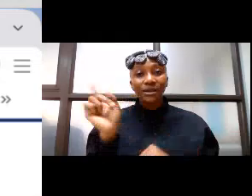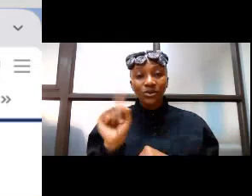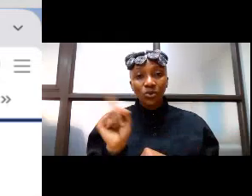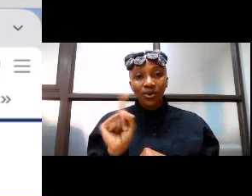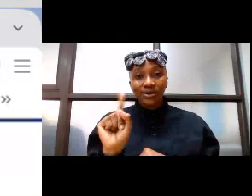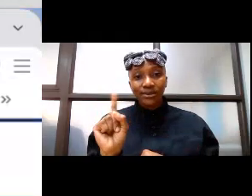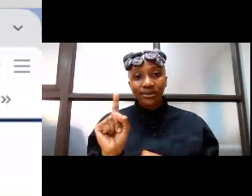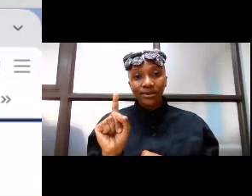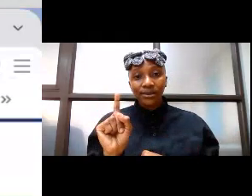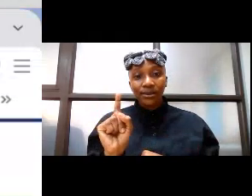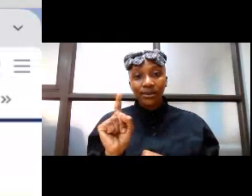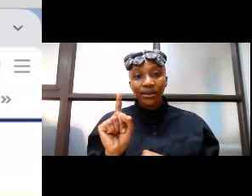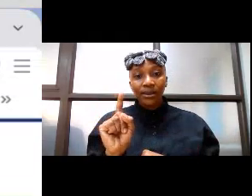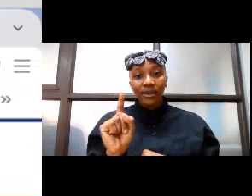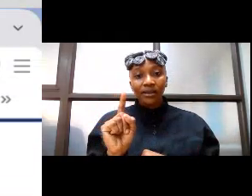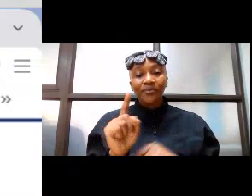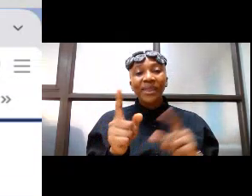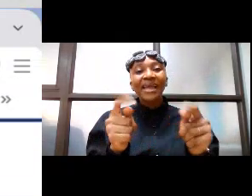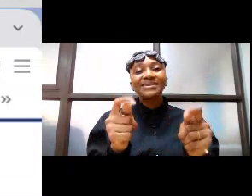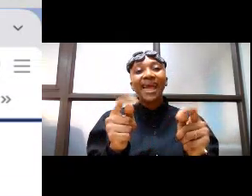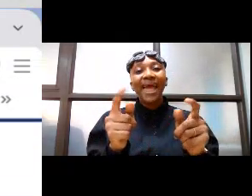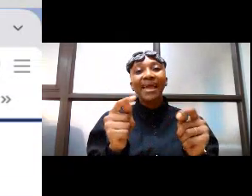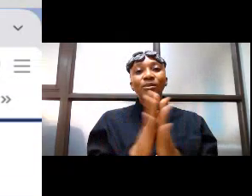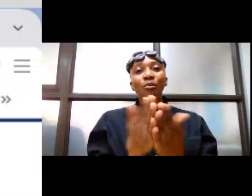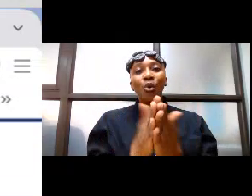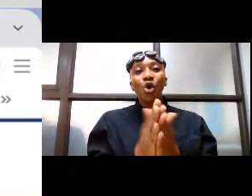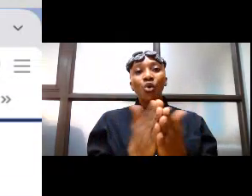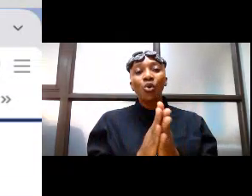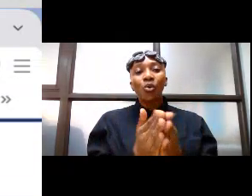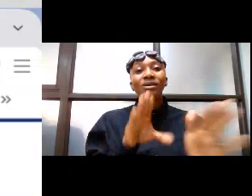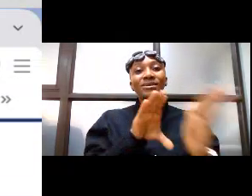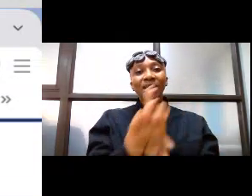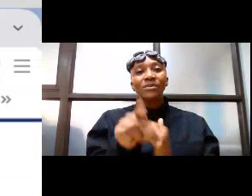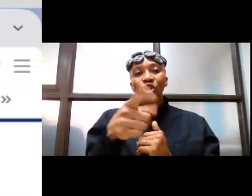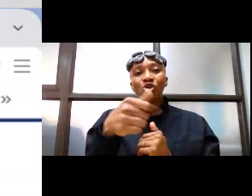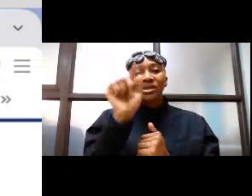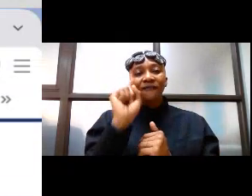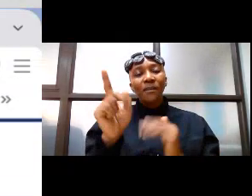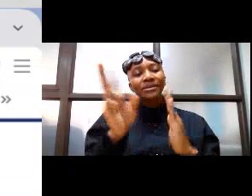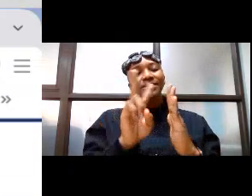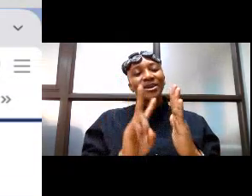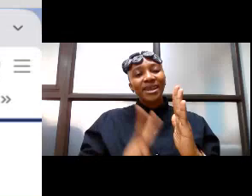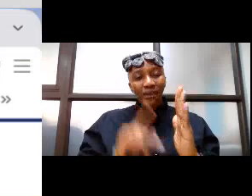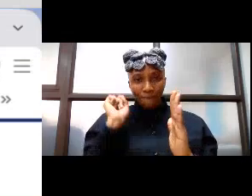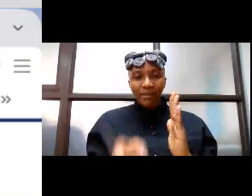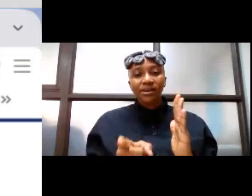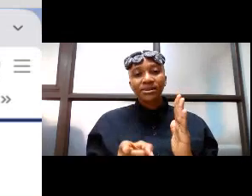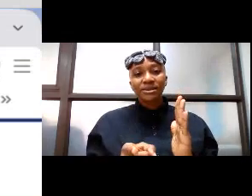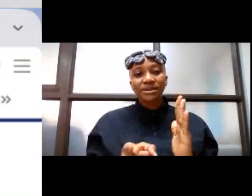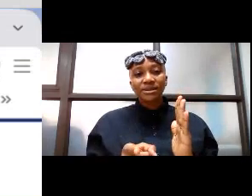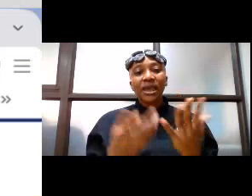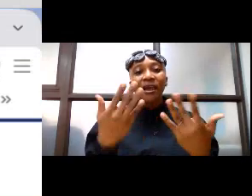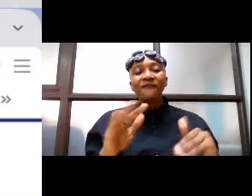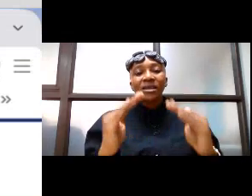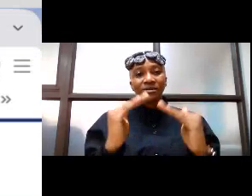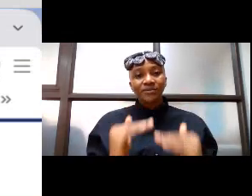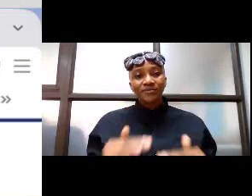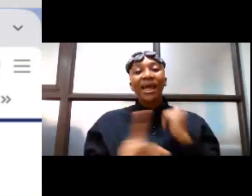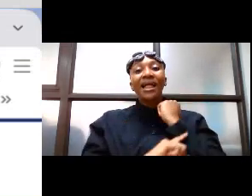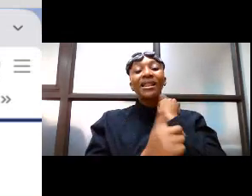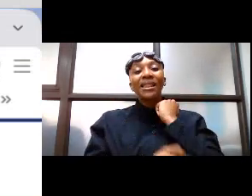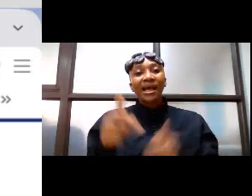then textbook chapters for you to also engage with as you get more time. And then the last video, like I said,